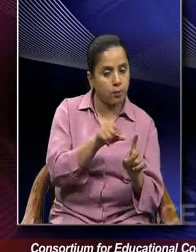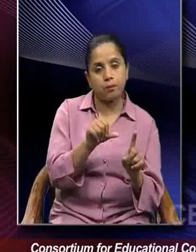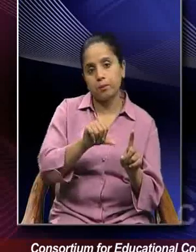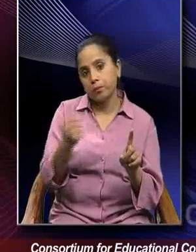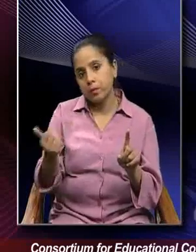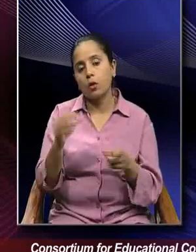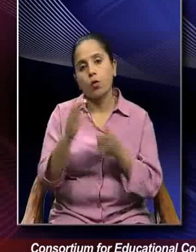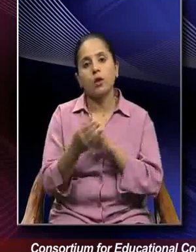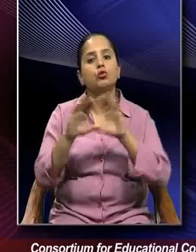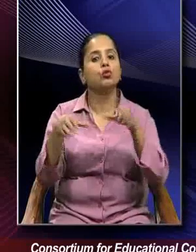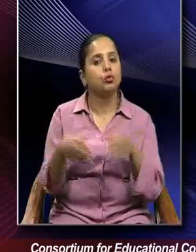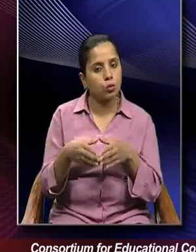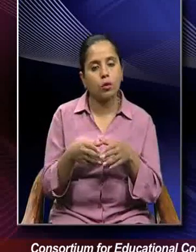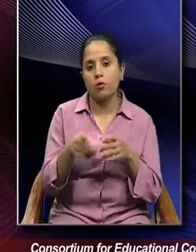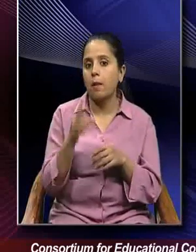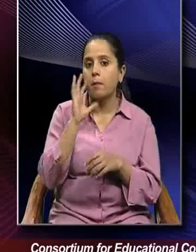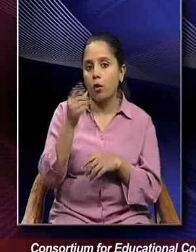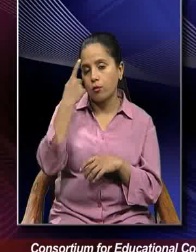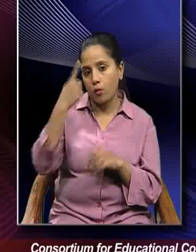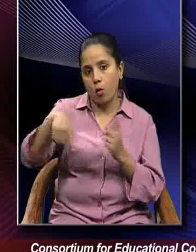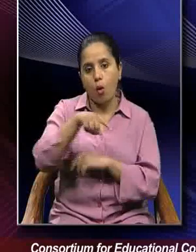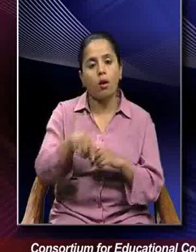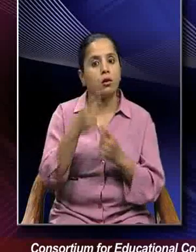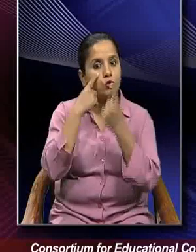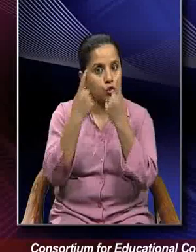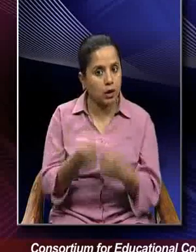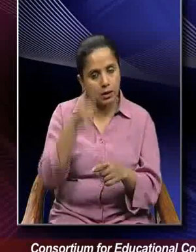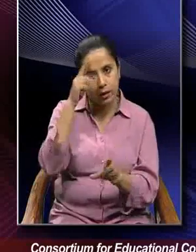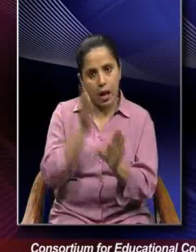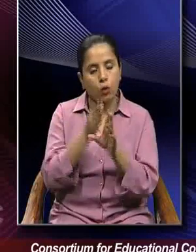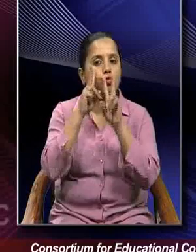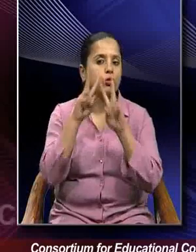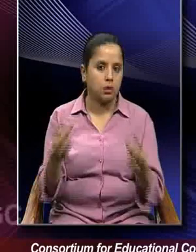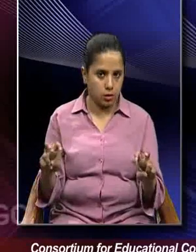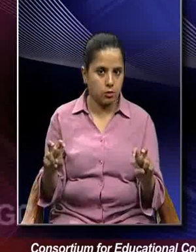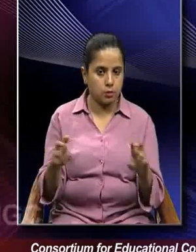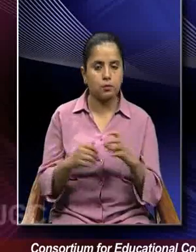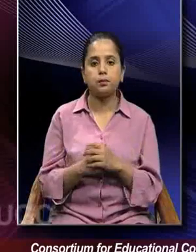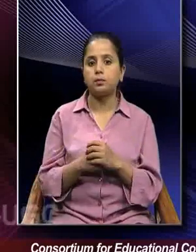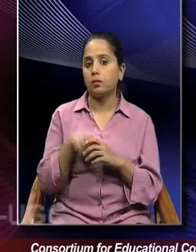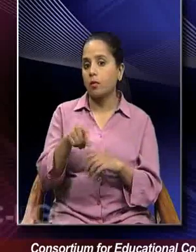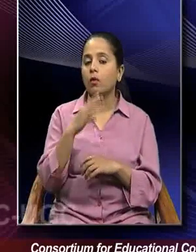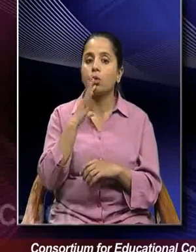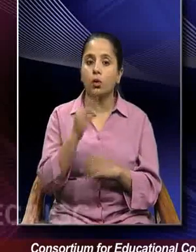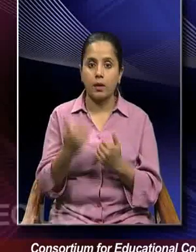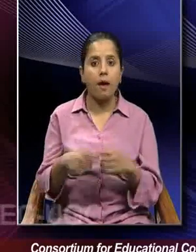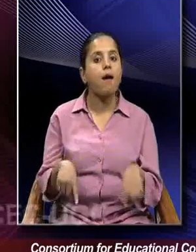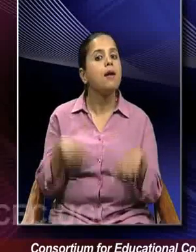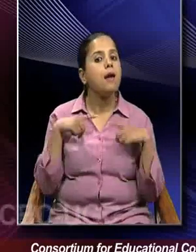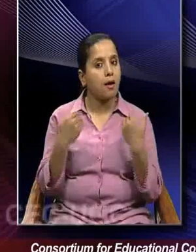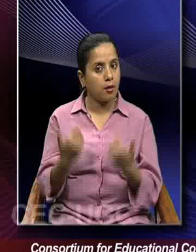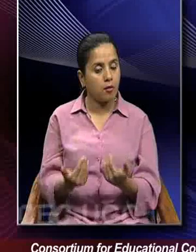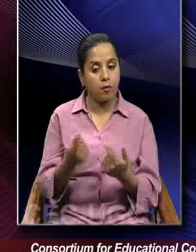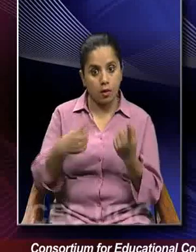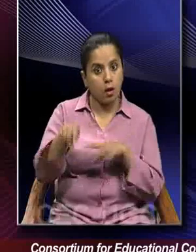cultural group and are worthy for investigation in psychological research. The reality of life, according